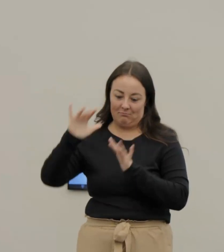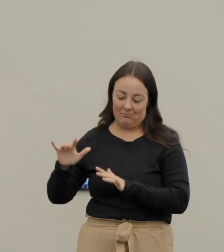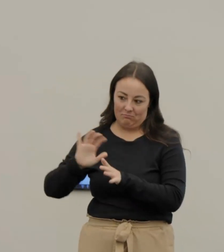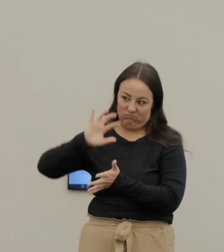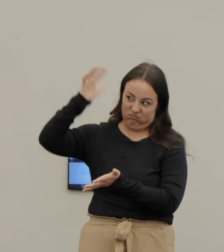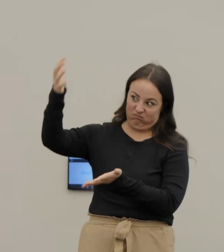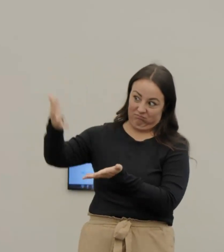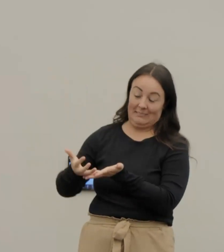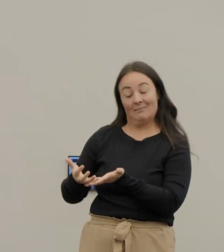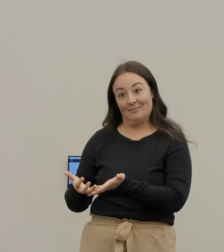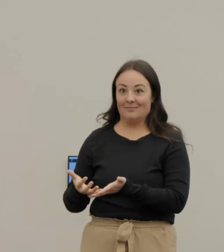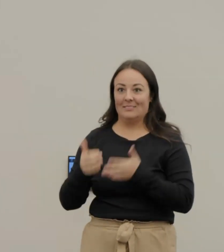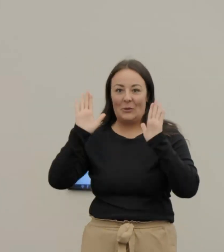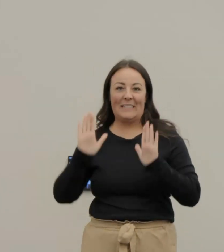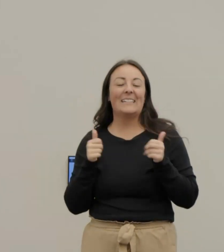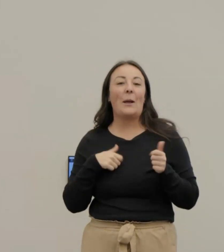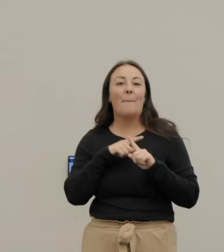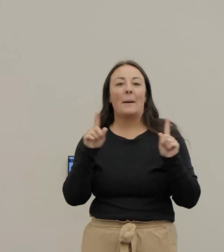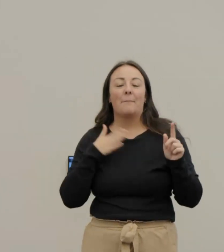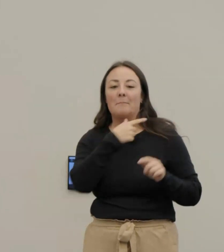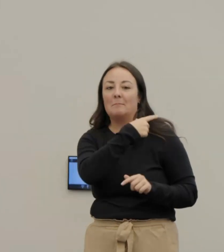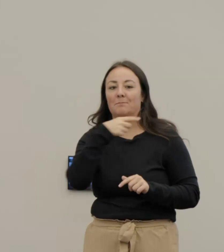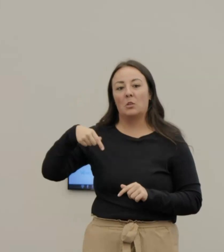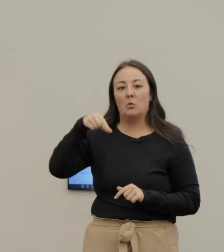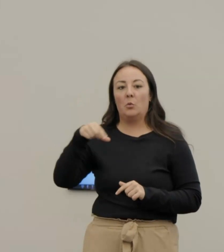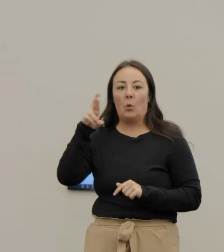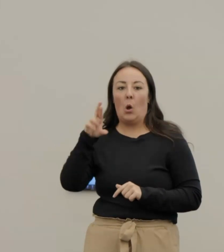But please do, this QR code up on the screen is my LinkedIn. I think it's